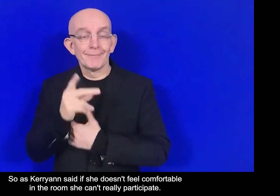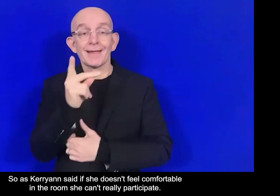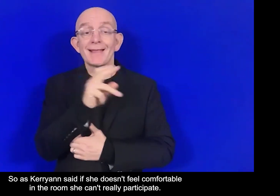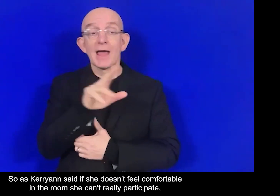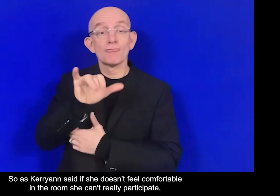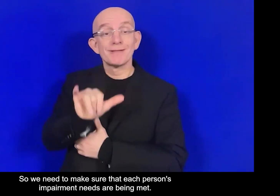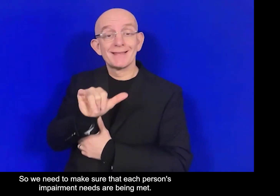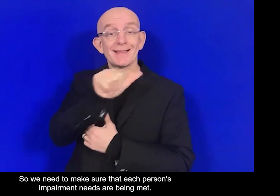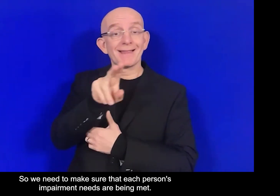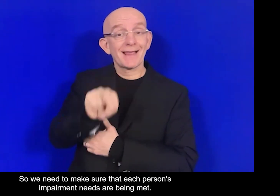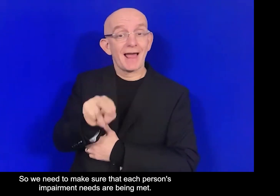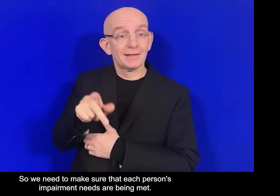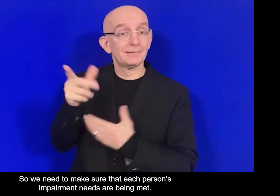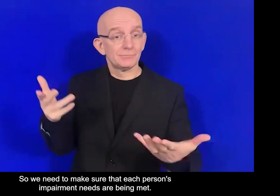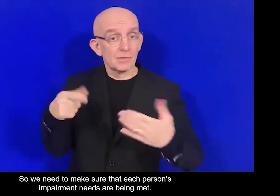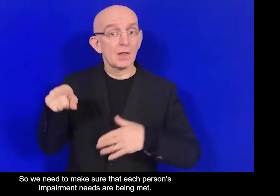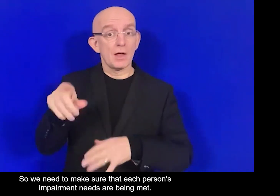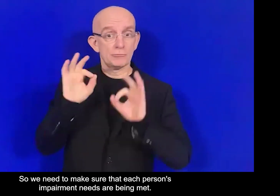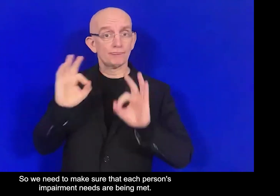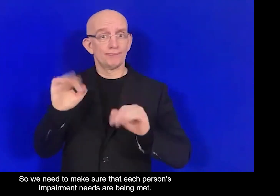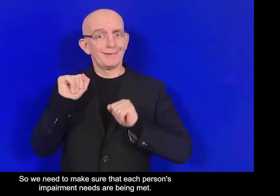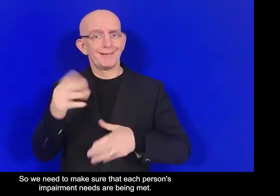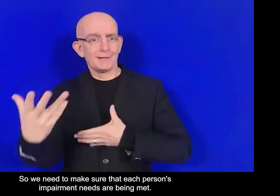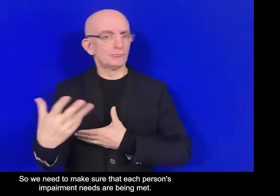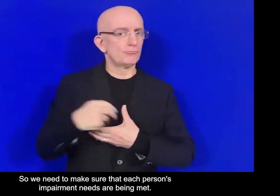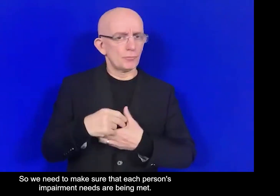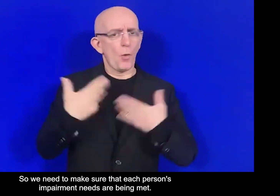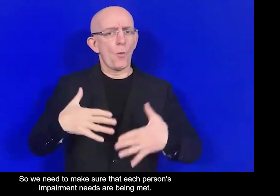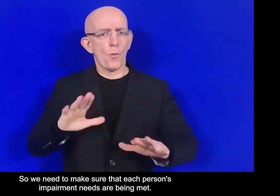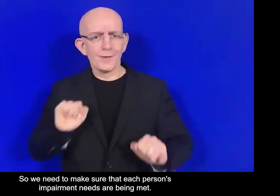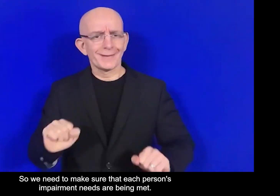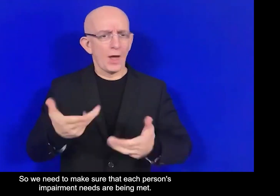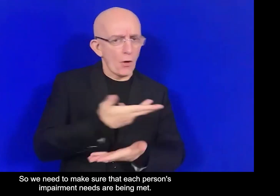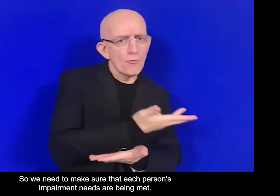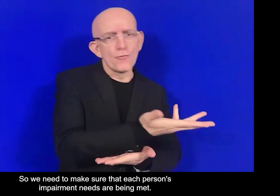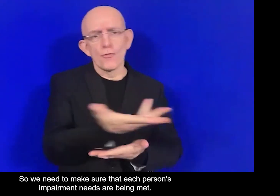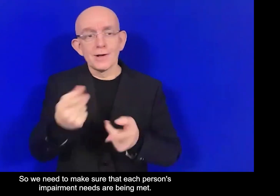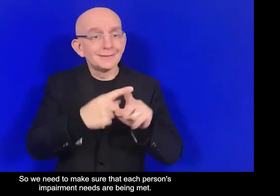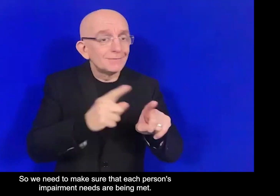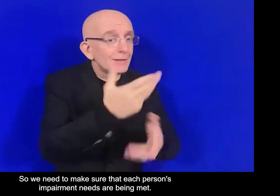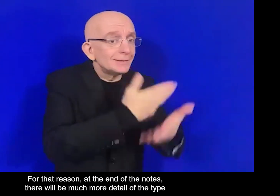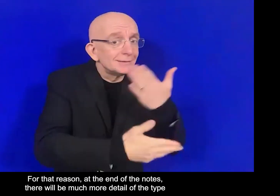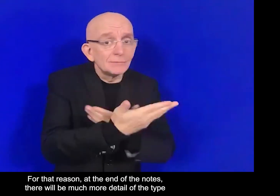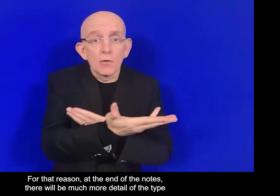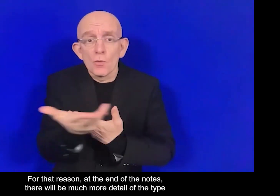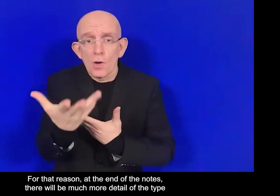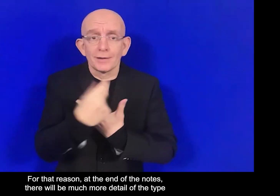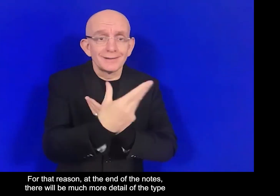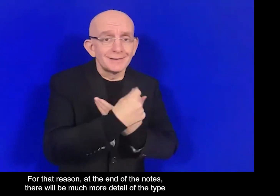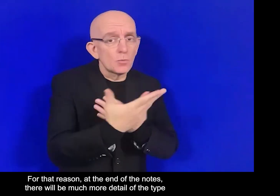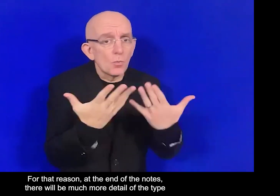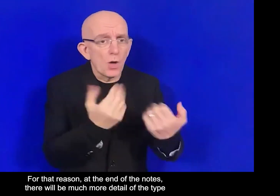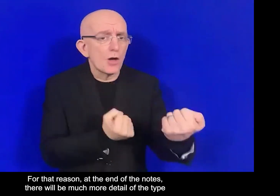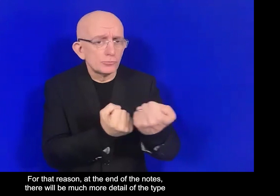really participate. So we need to make sure each person's impairment needs are being met. For